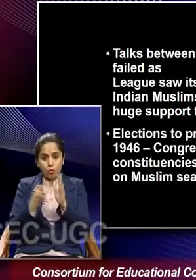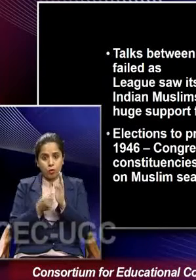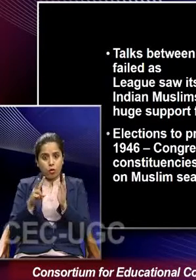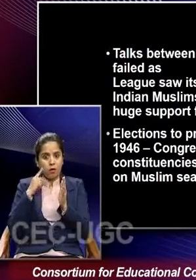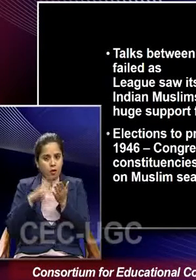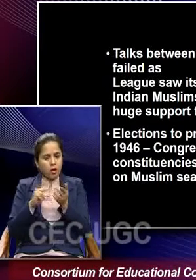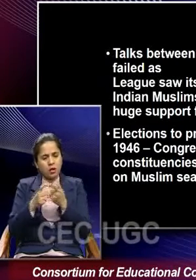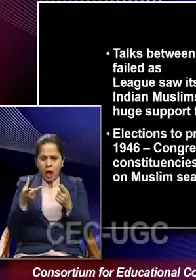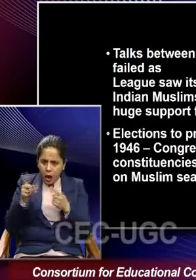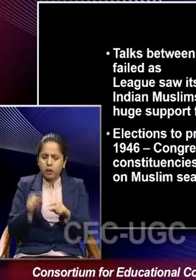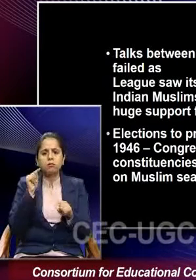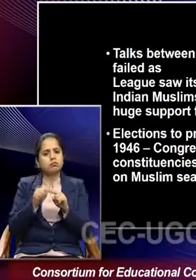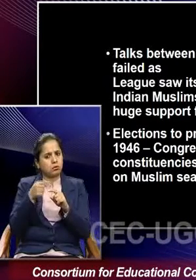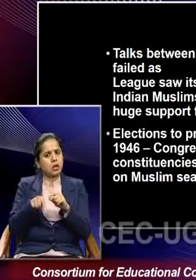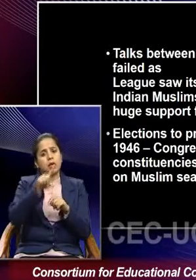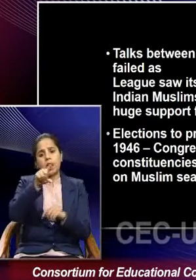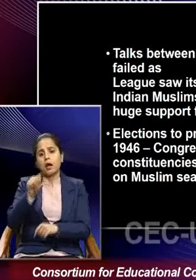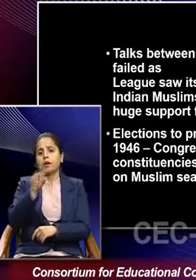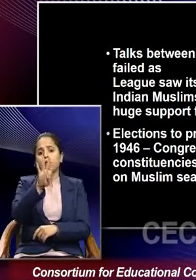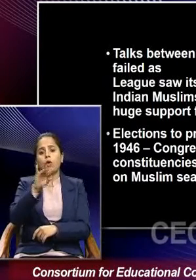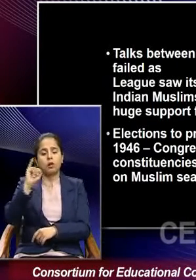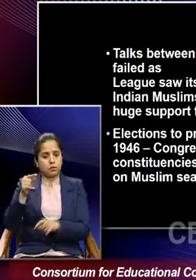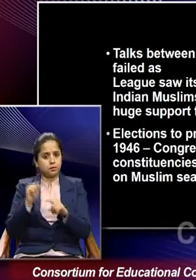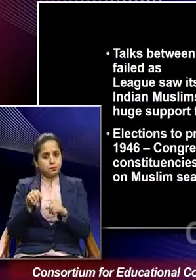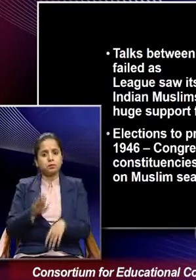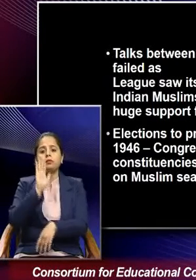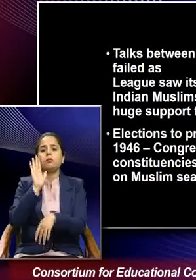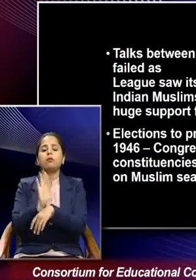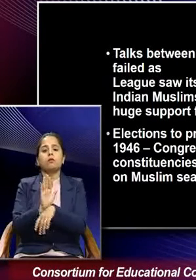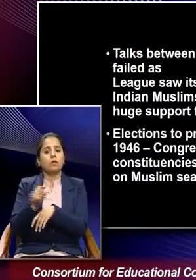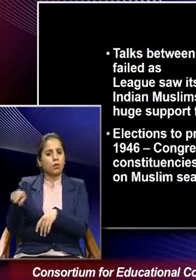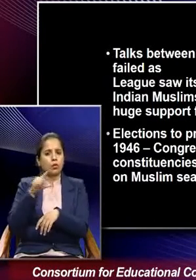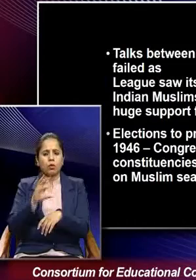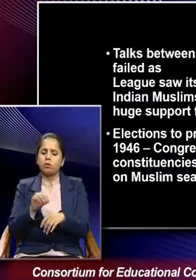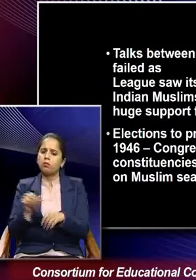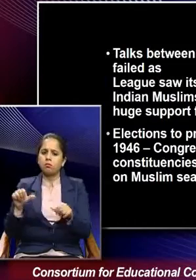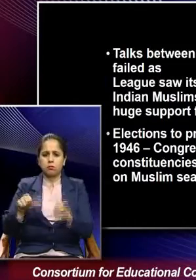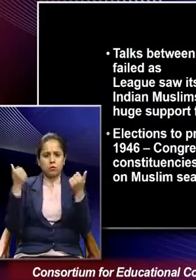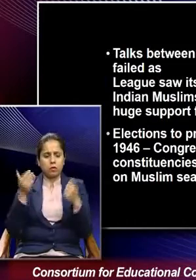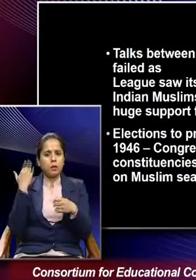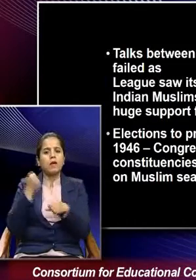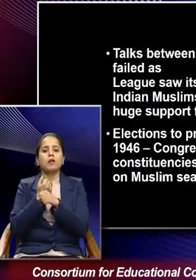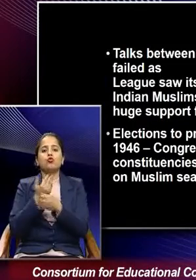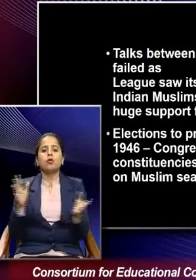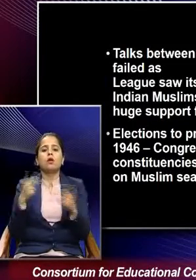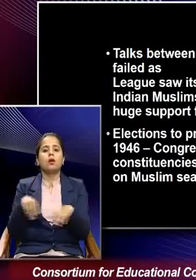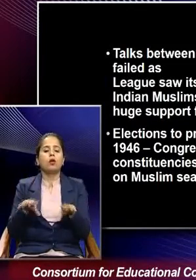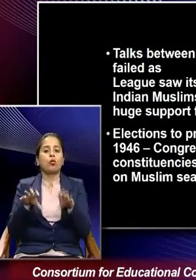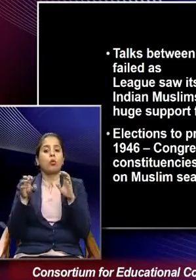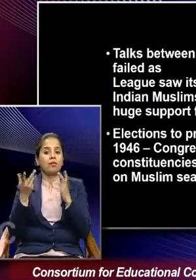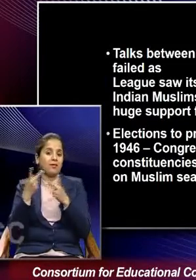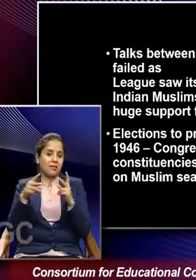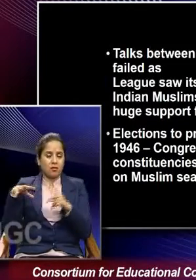held again in 1946 and Congress performed well in general constituencies, but